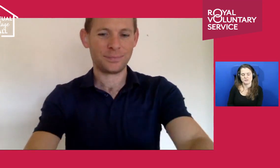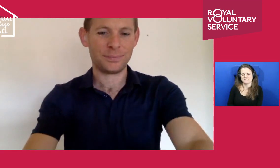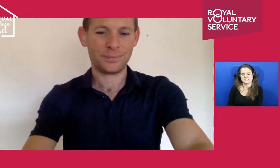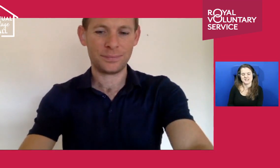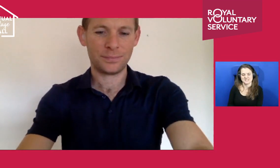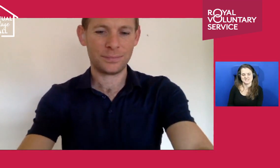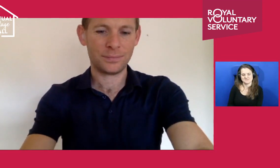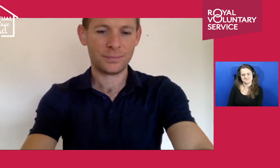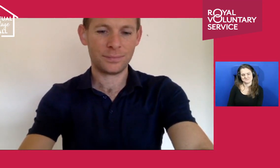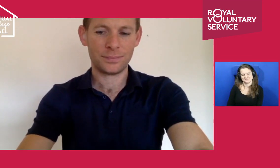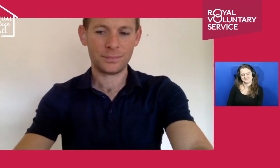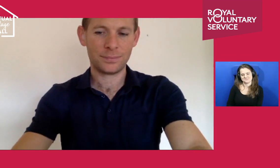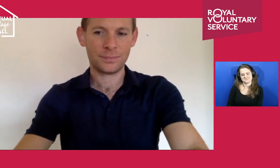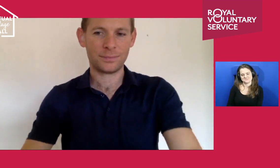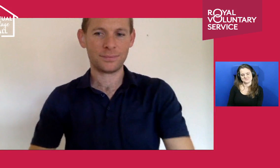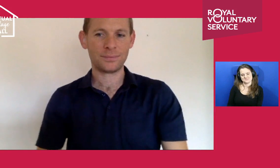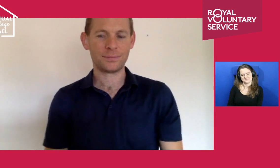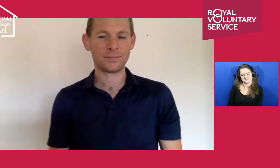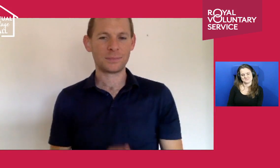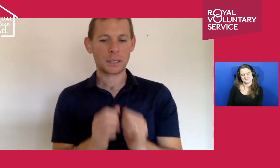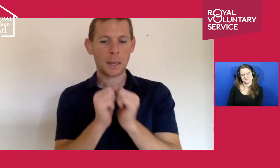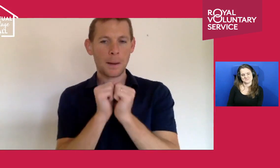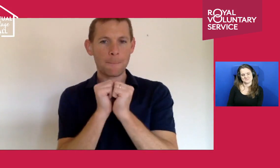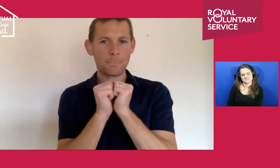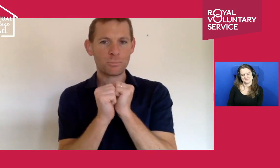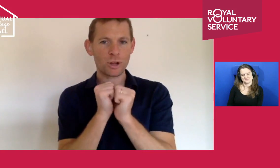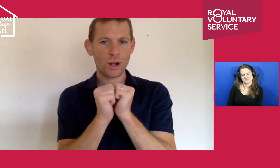FF, but daddy.